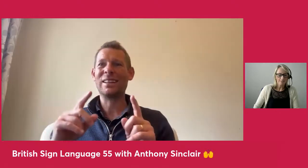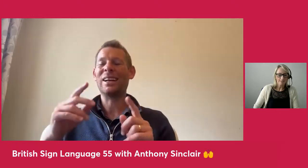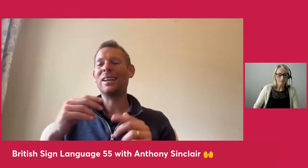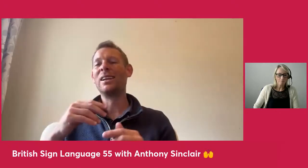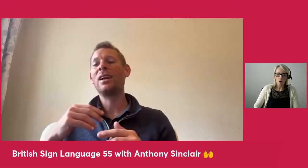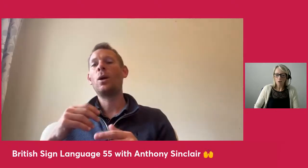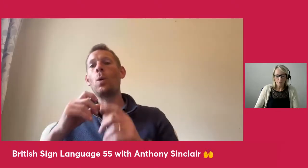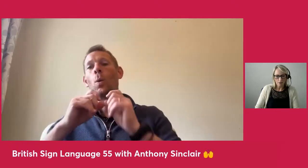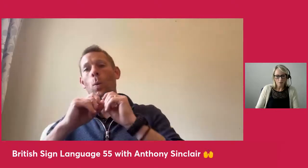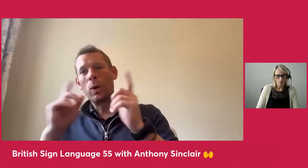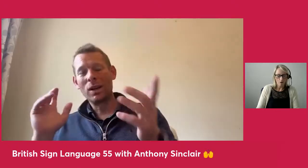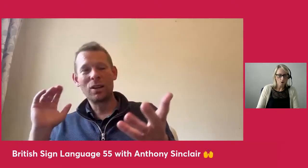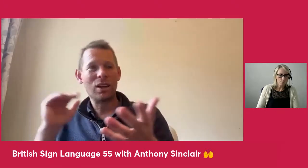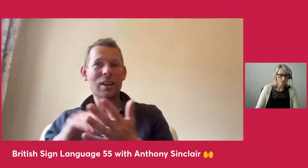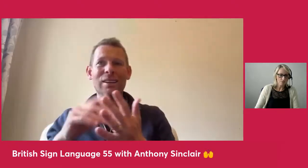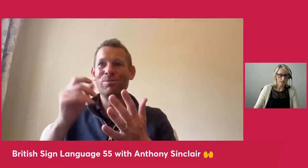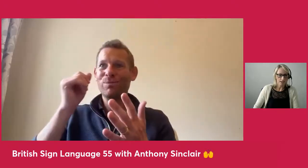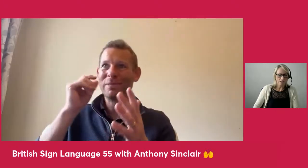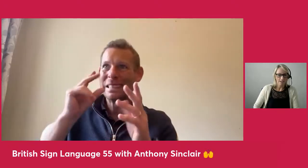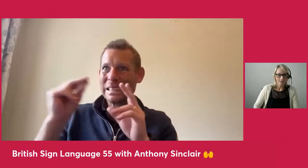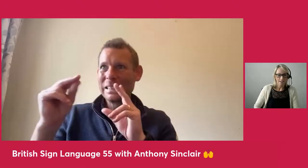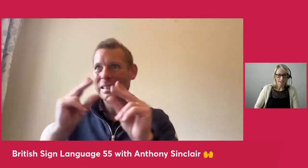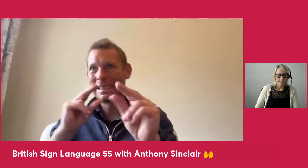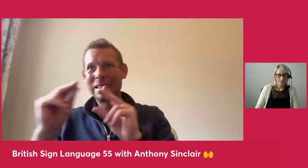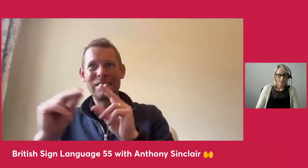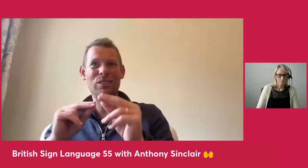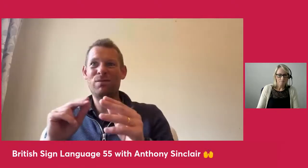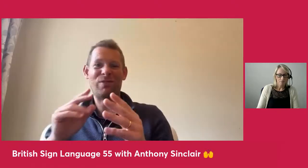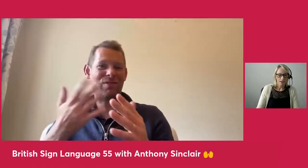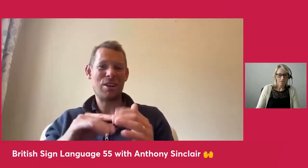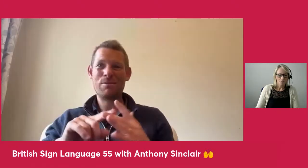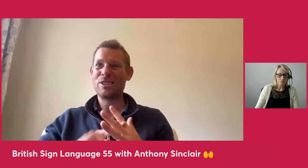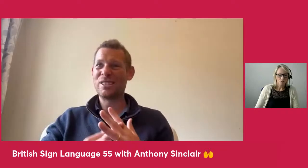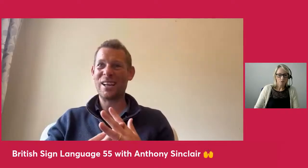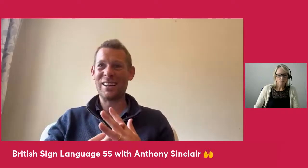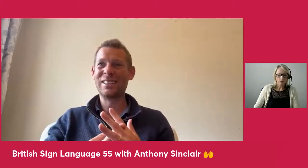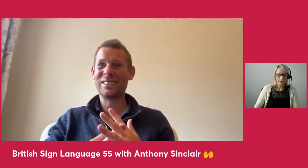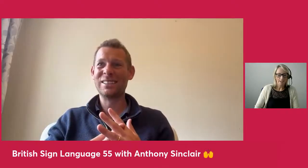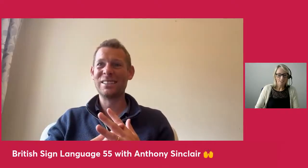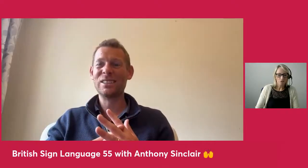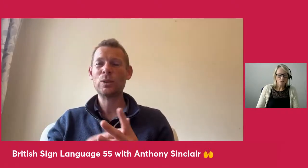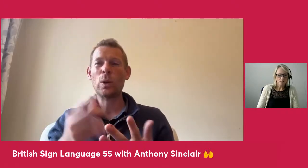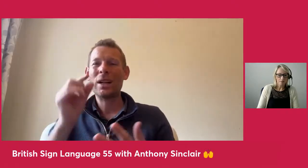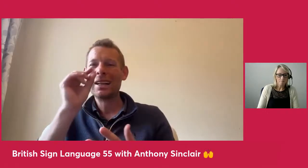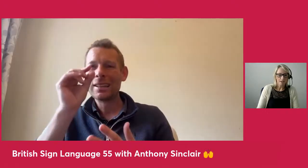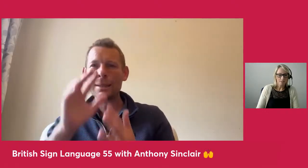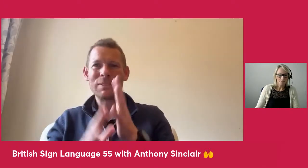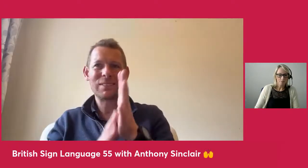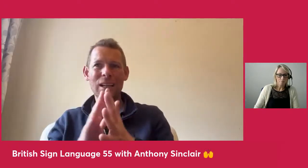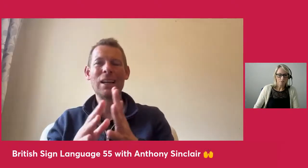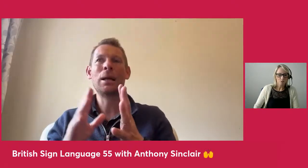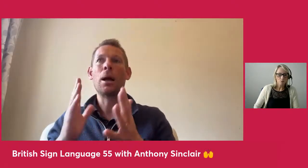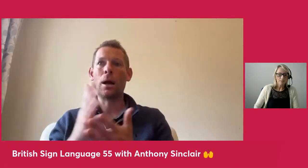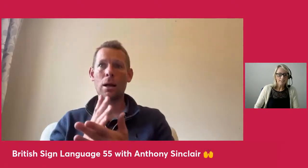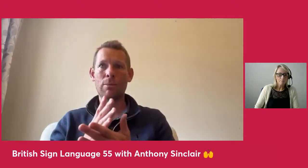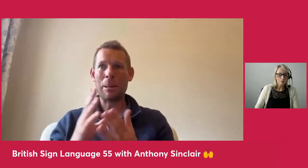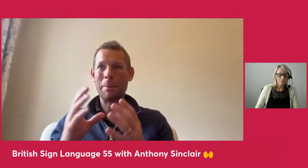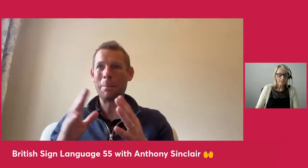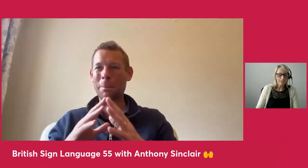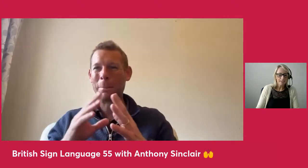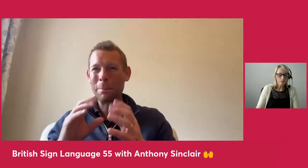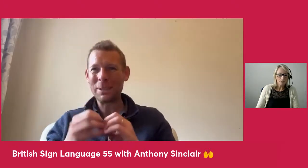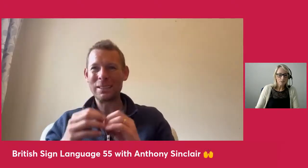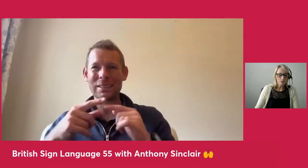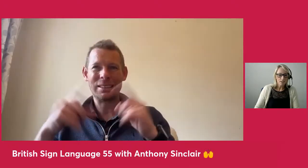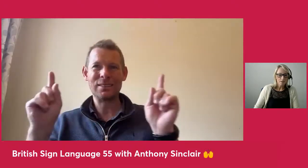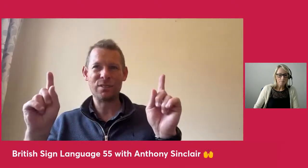to ask them how they are, how was their day. And and it does make a massive difference. So a little bit of